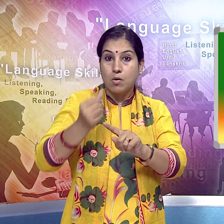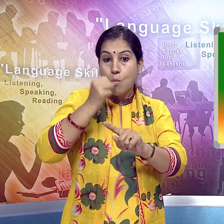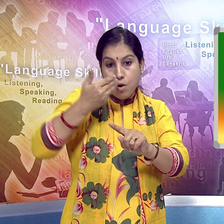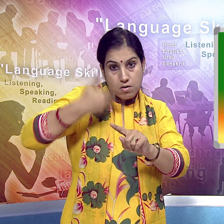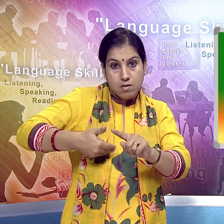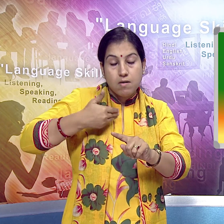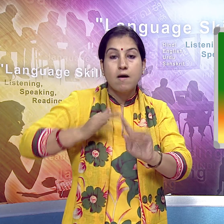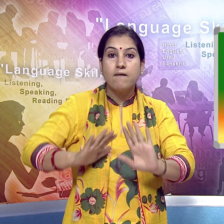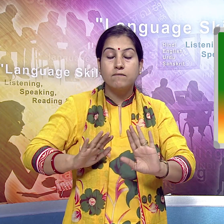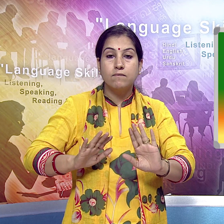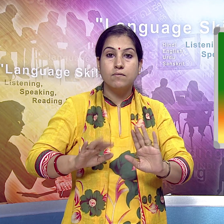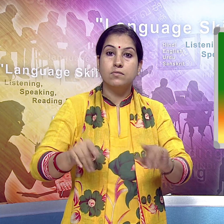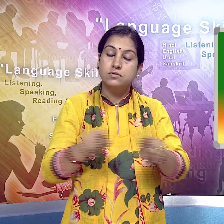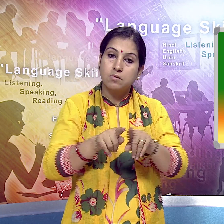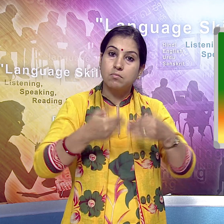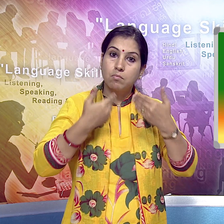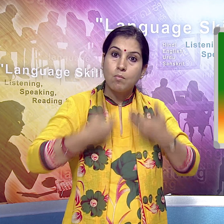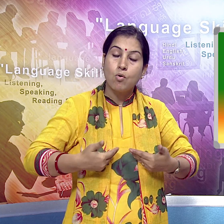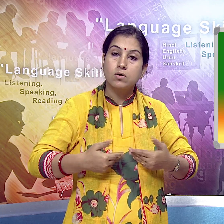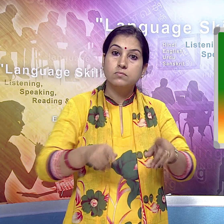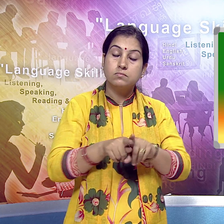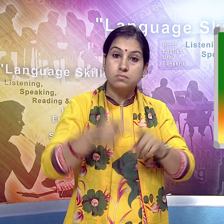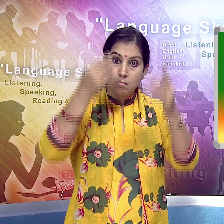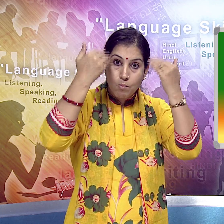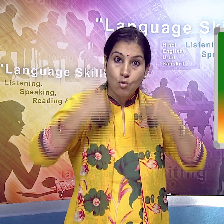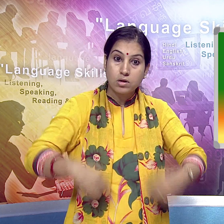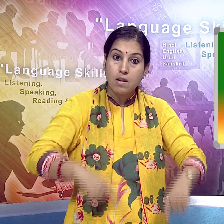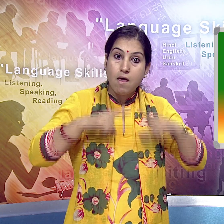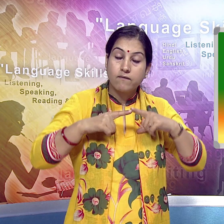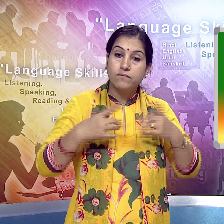And that is how water is so necessary.